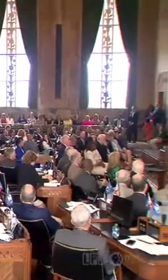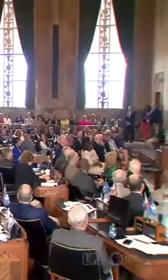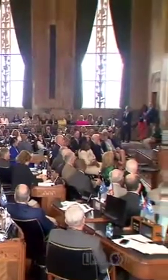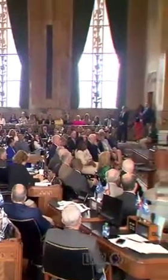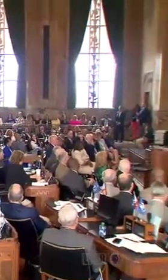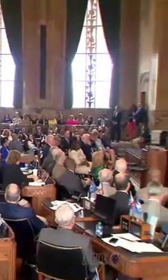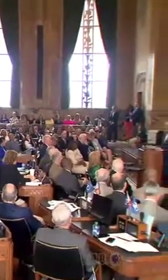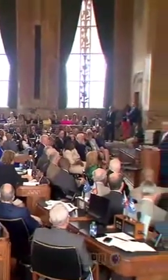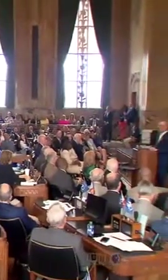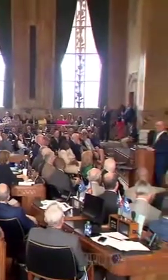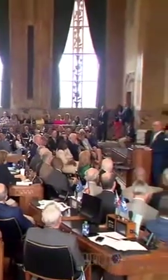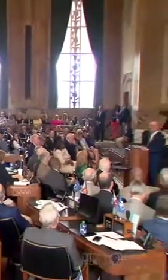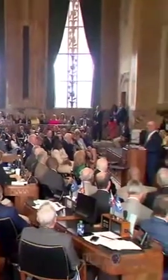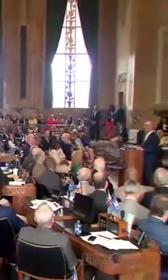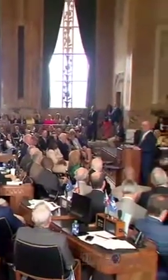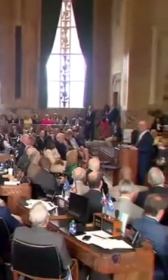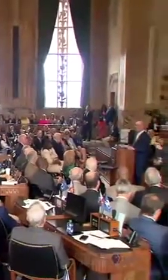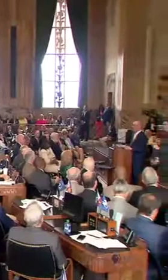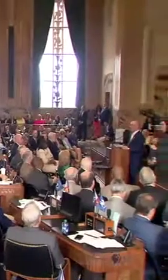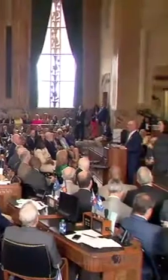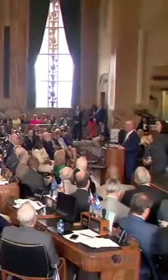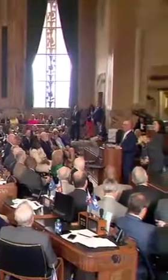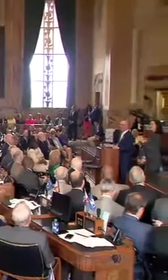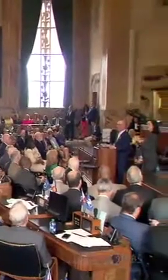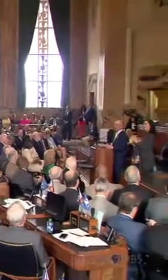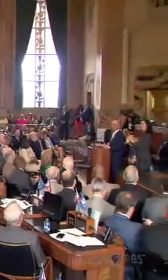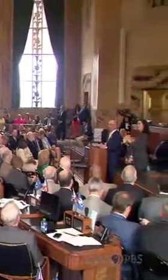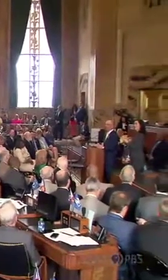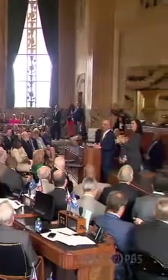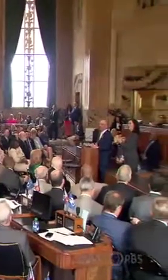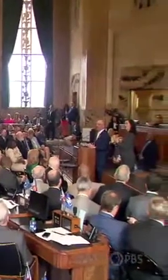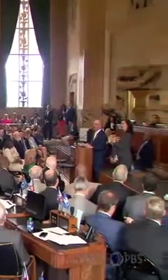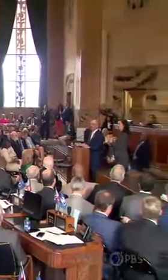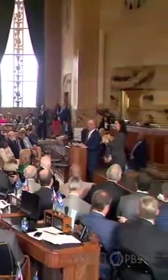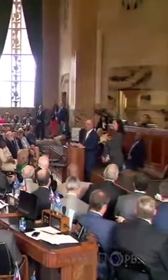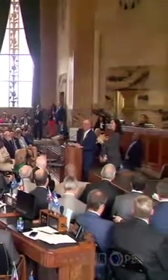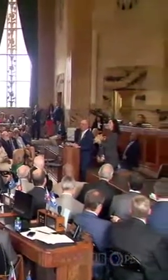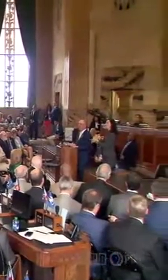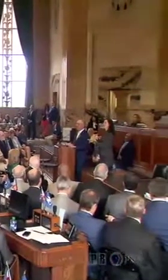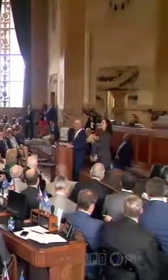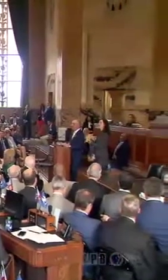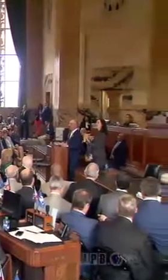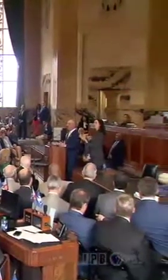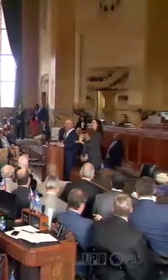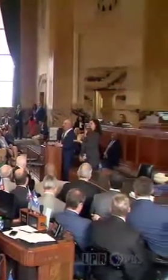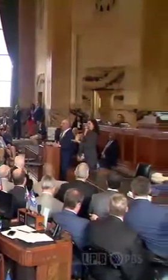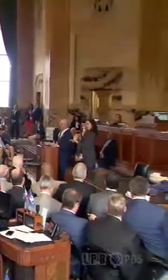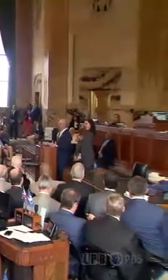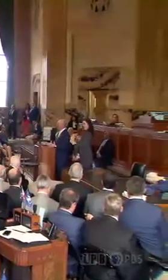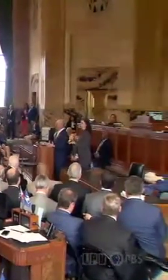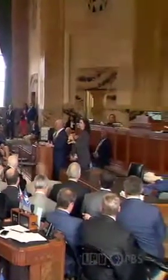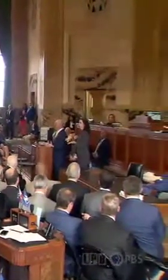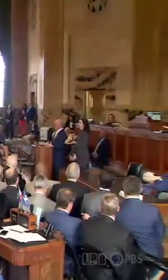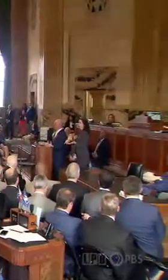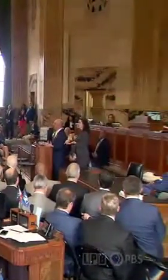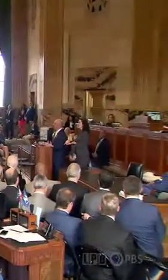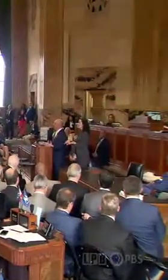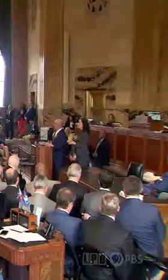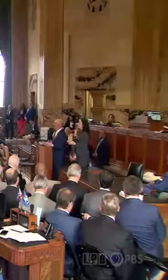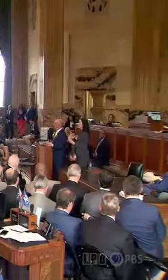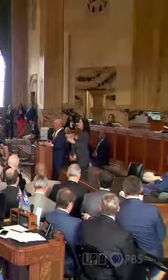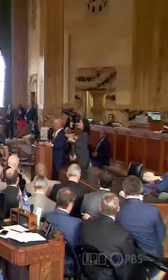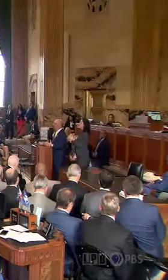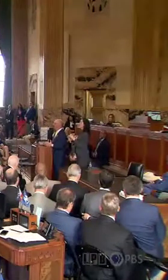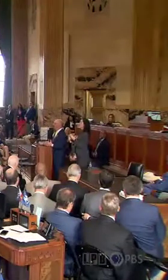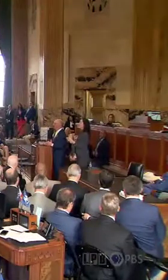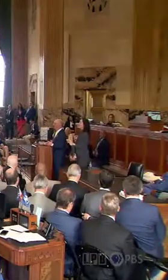women. That's why I'm supporting legislation again to enact pay transparency. It's certainly not a silver bullet solution, but it is